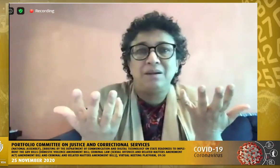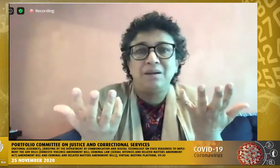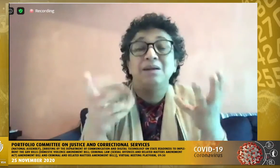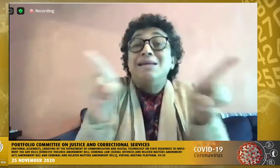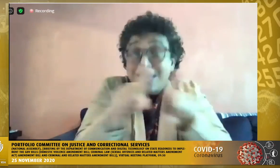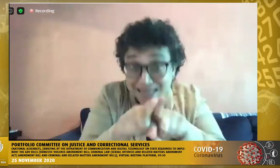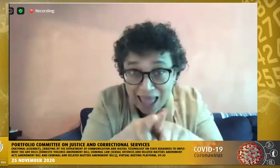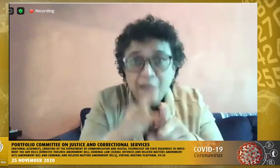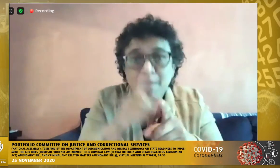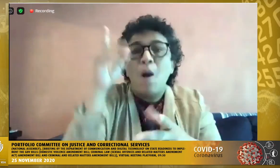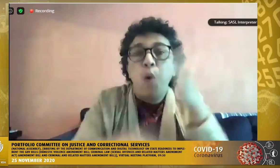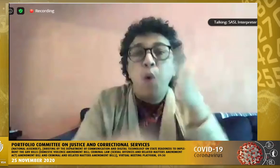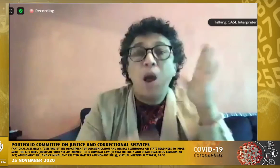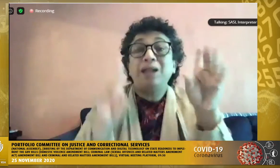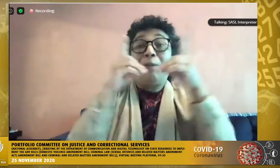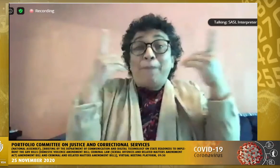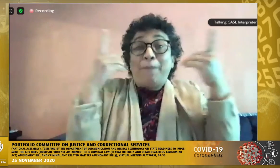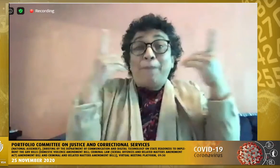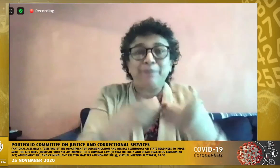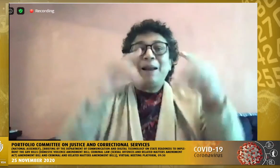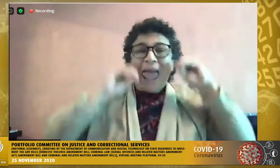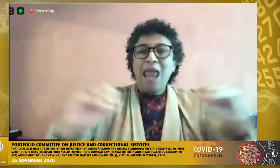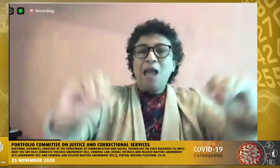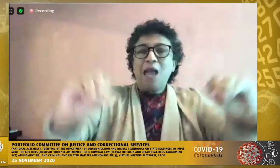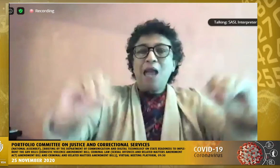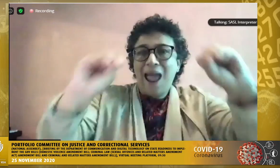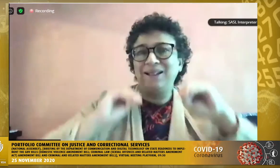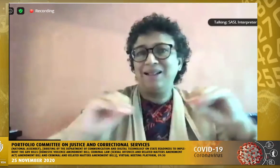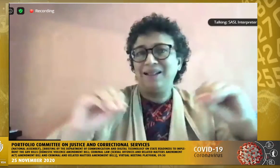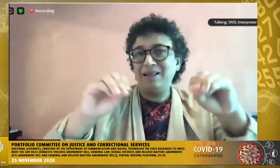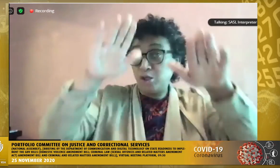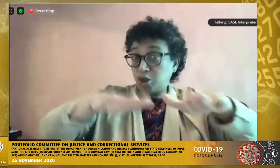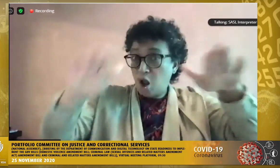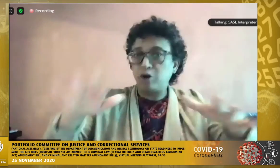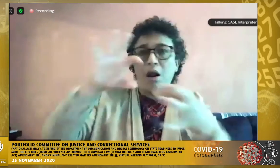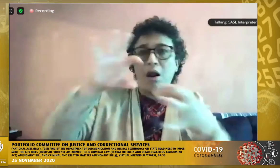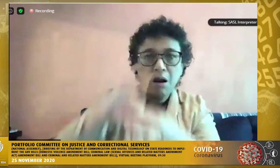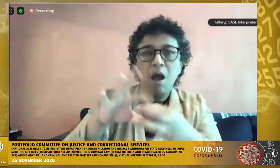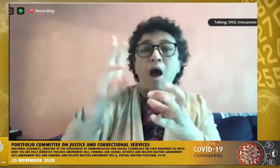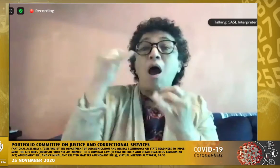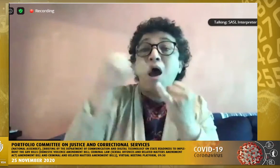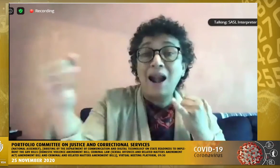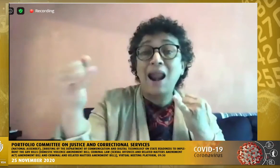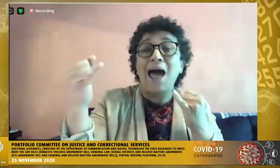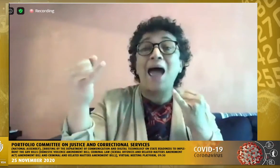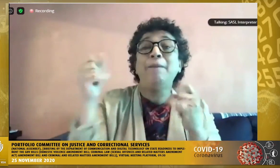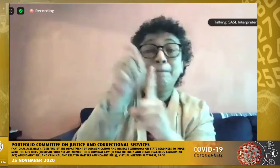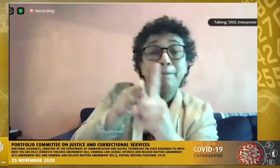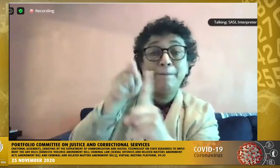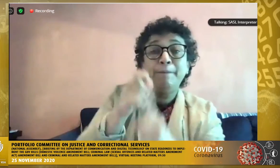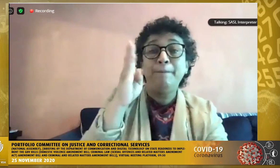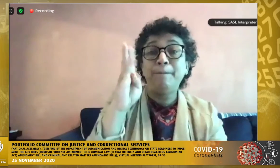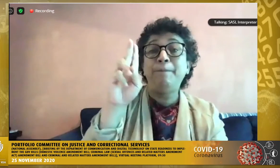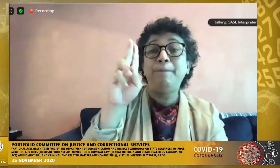the definitions? Did you do it or not? And when the department has